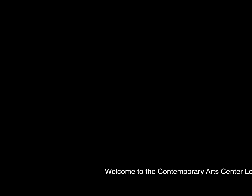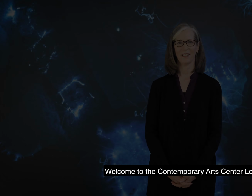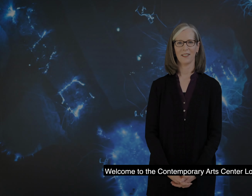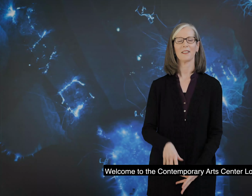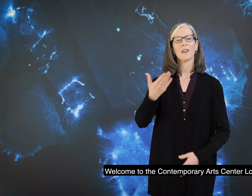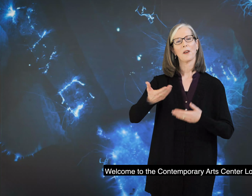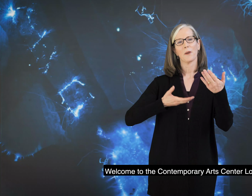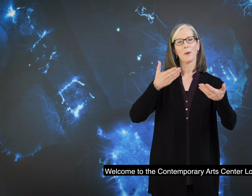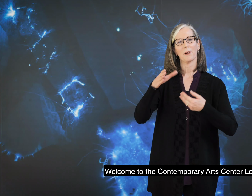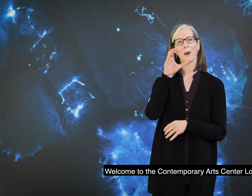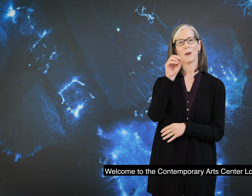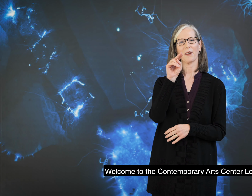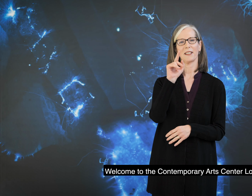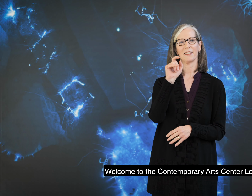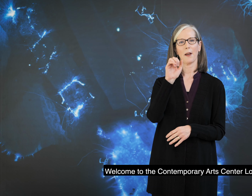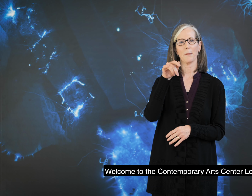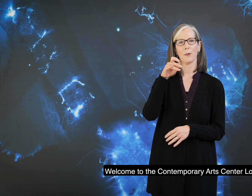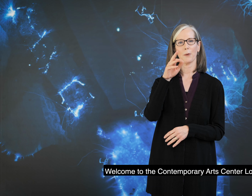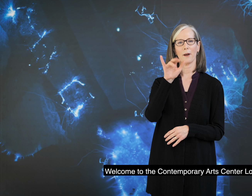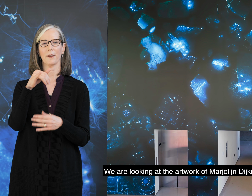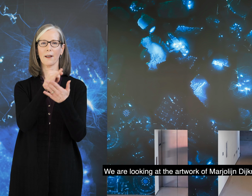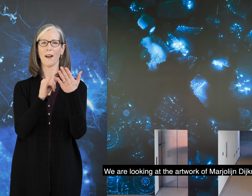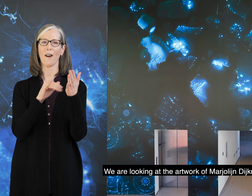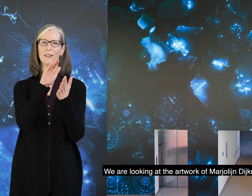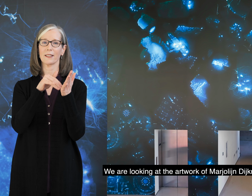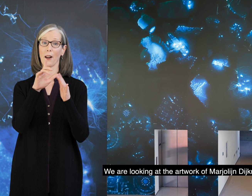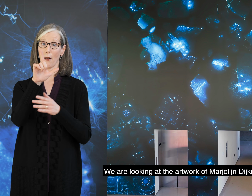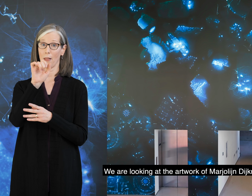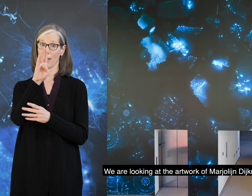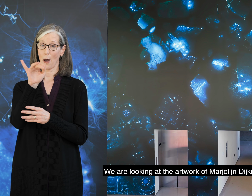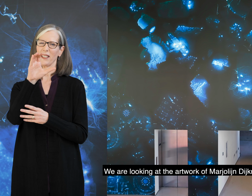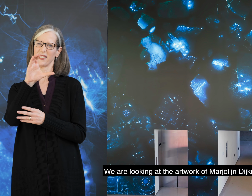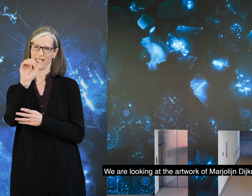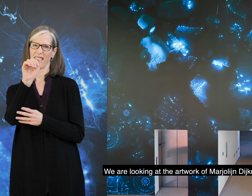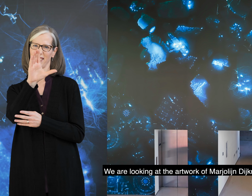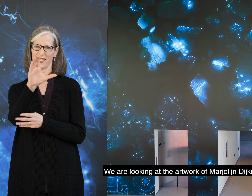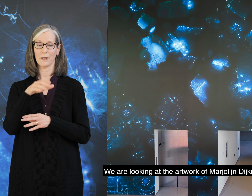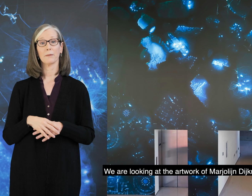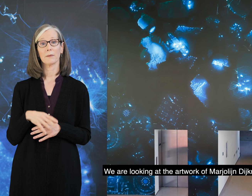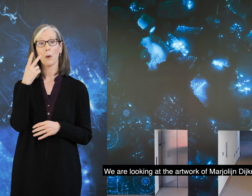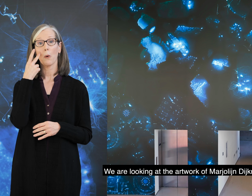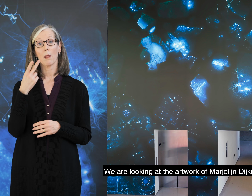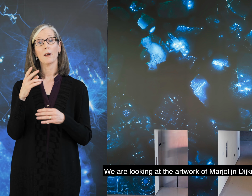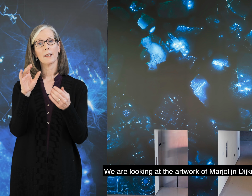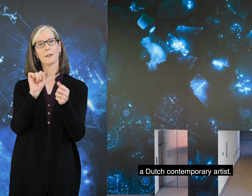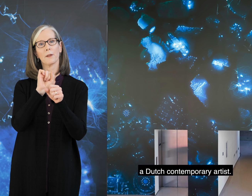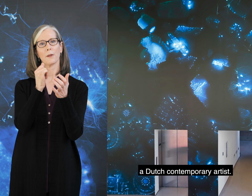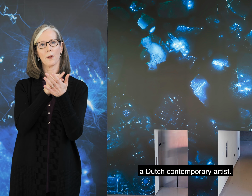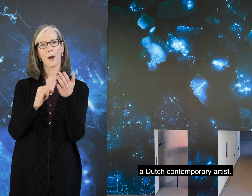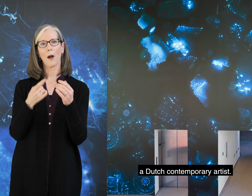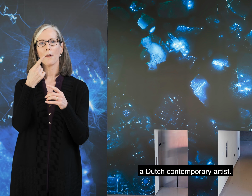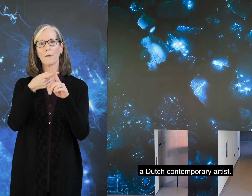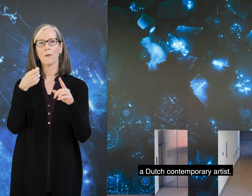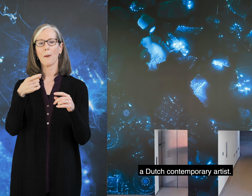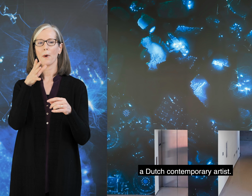Welcome to the Contemporary Arts Center lobby. We are looking at the artwork of Marilyn Dyckman, a Dutch contemporary artist.